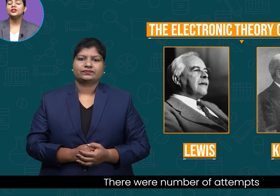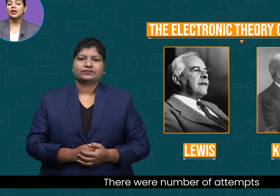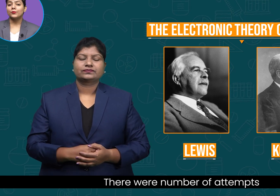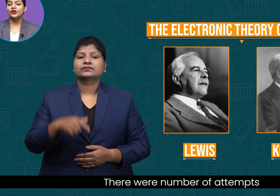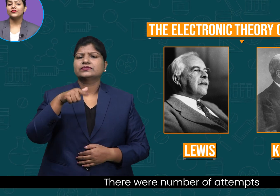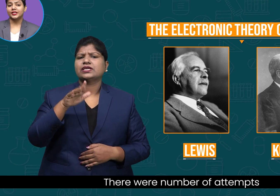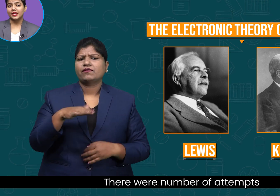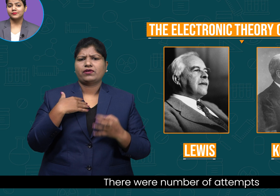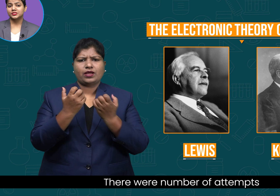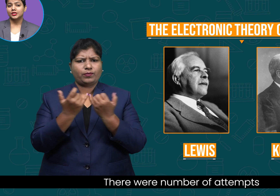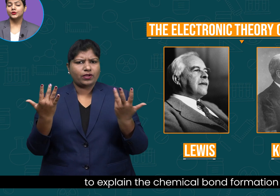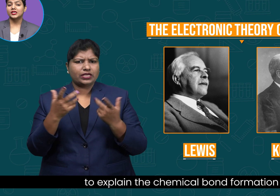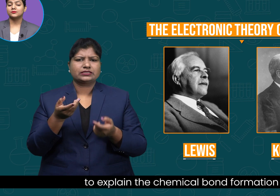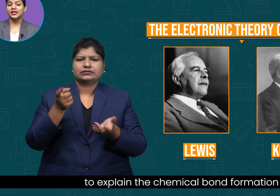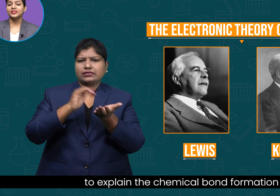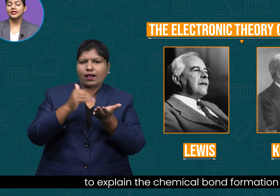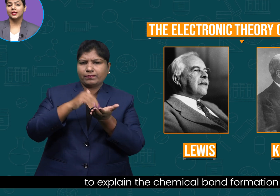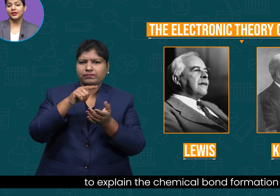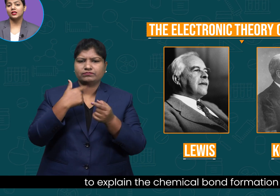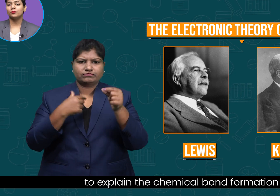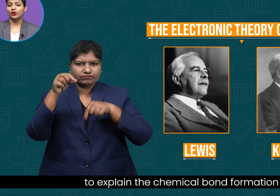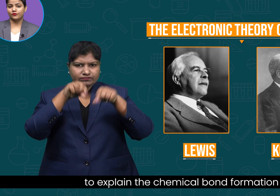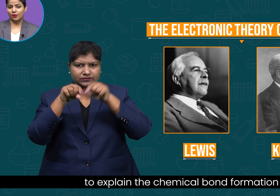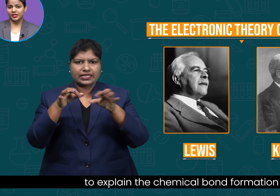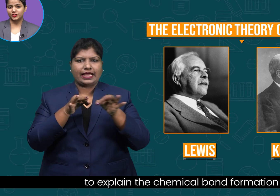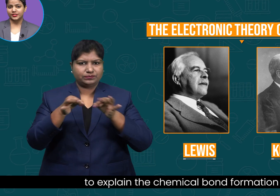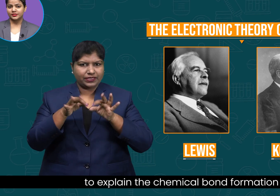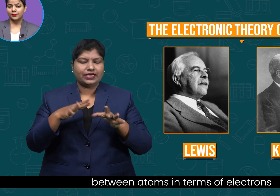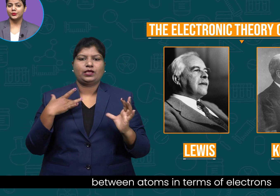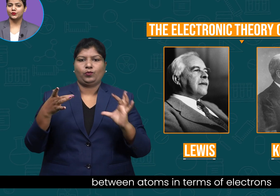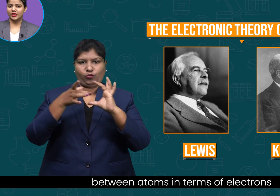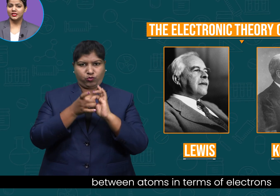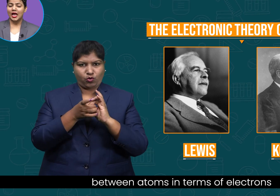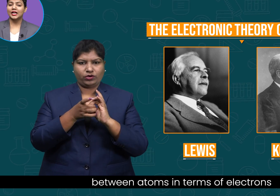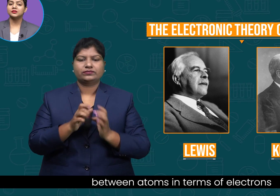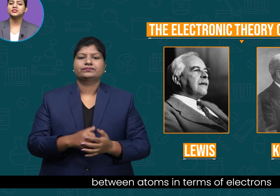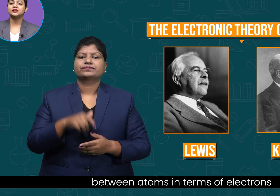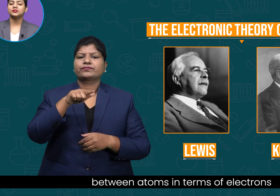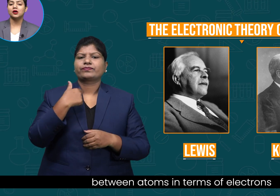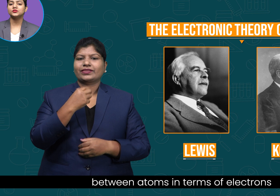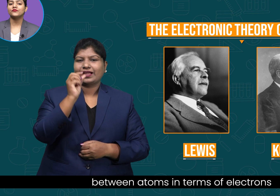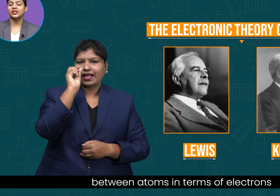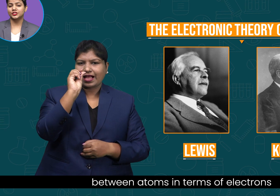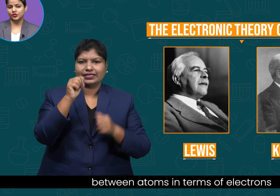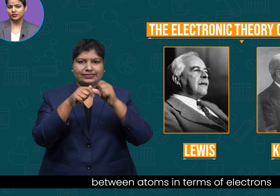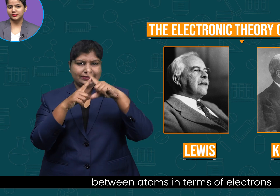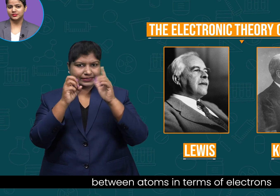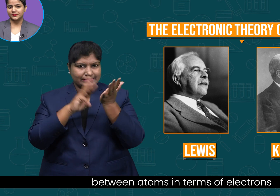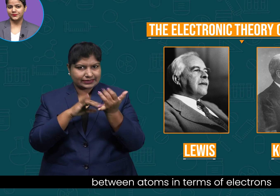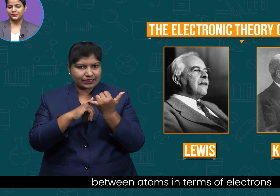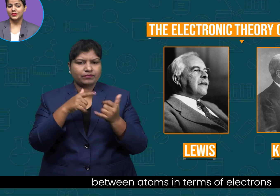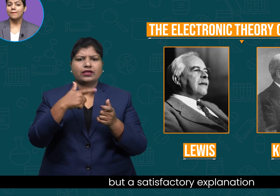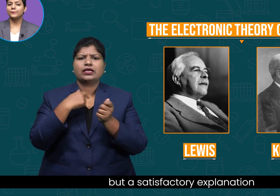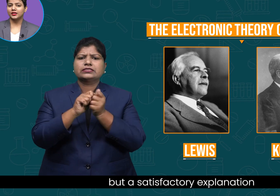There were a number of attempts to explain the chemical bond formation between atoms in terms of